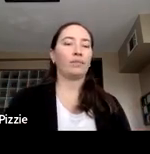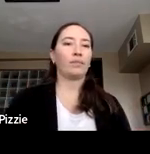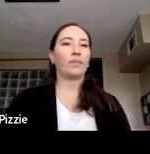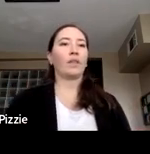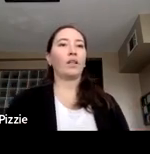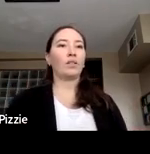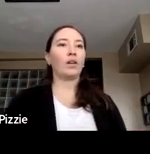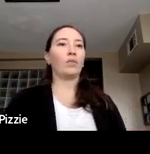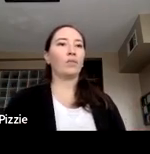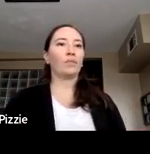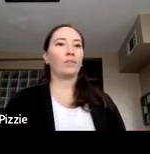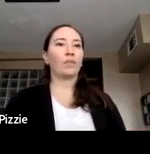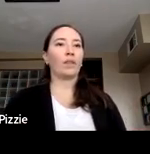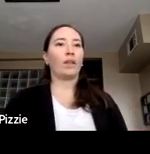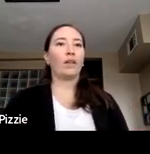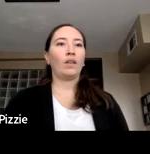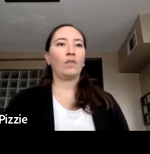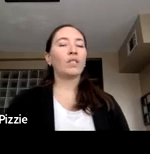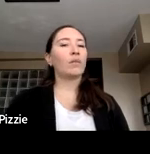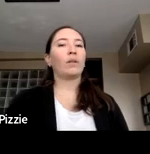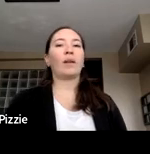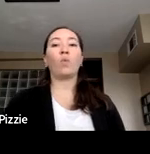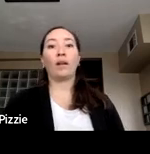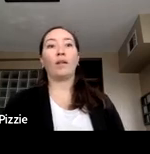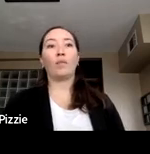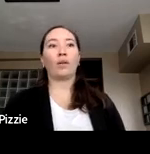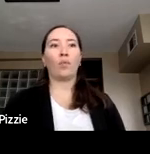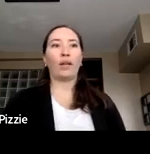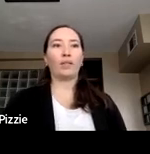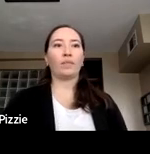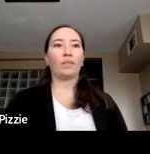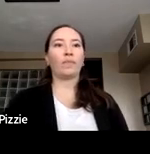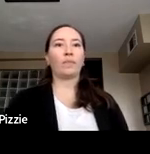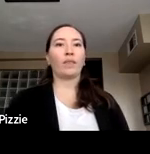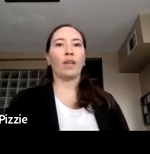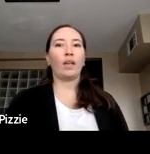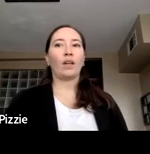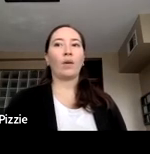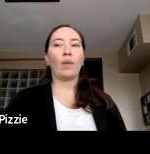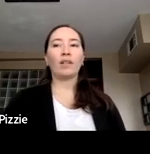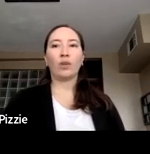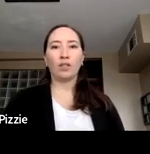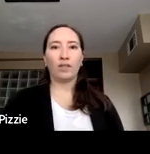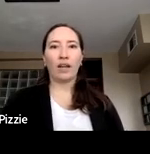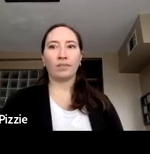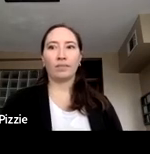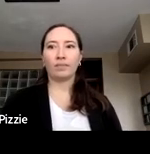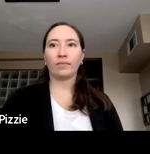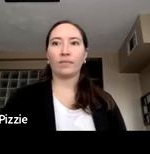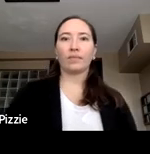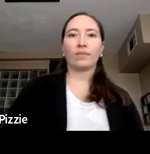all. So first, I want to make one important point. Going back to our